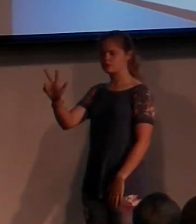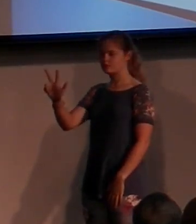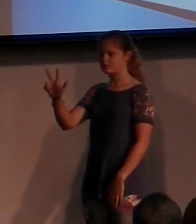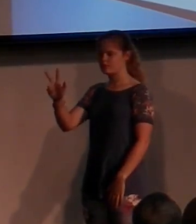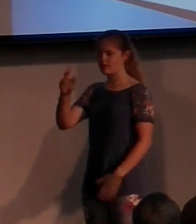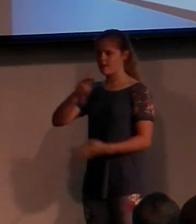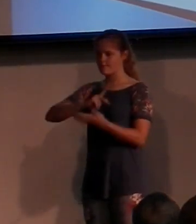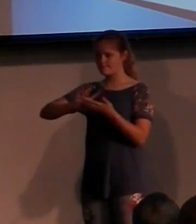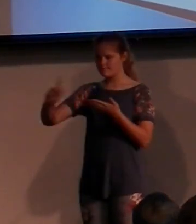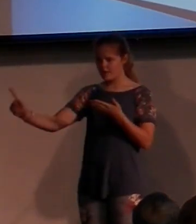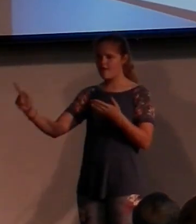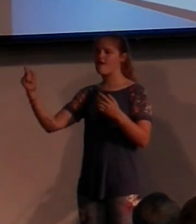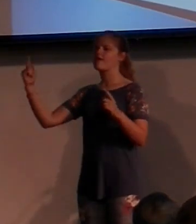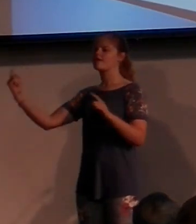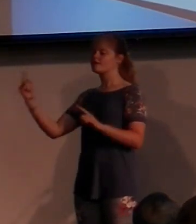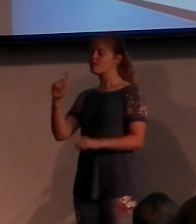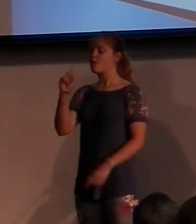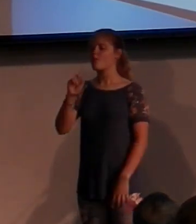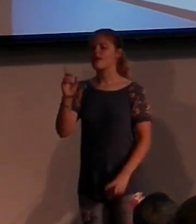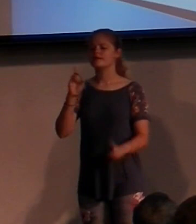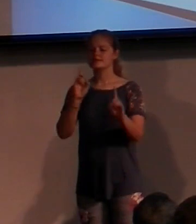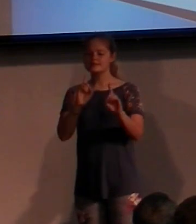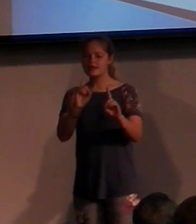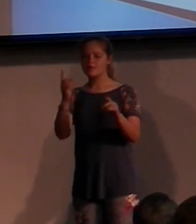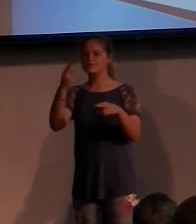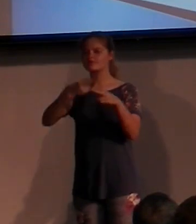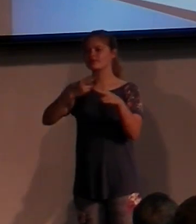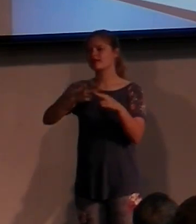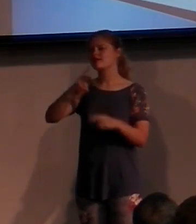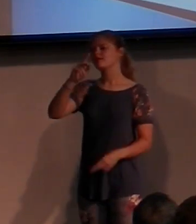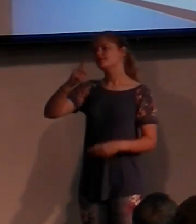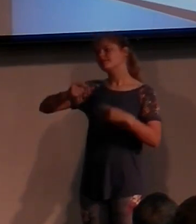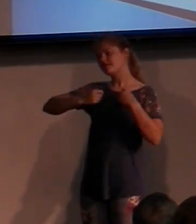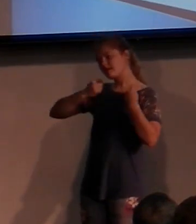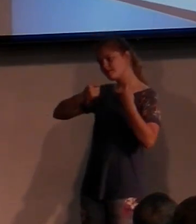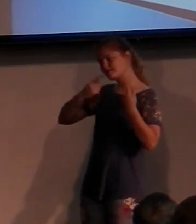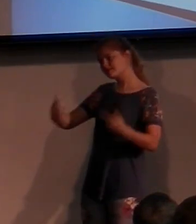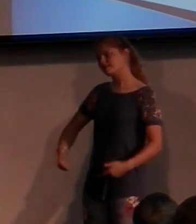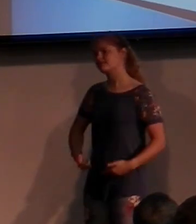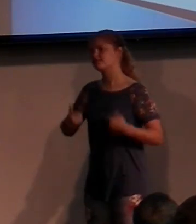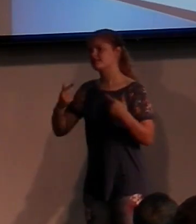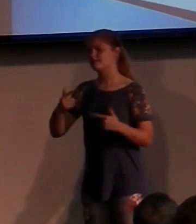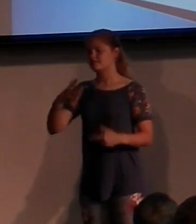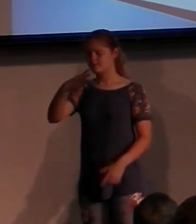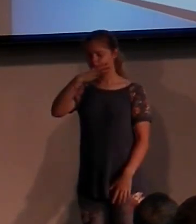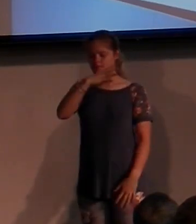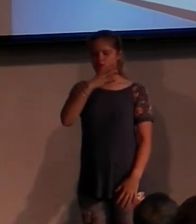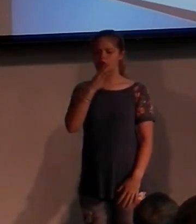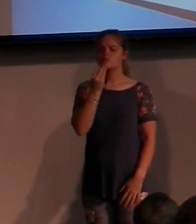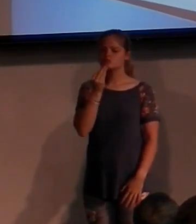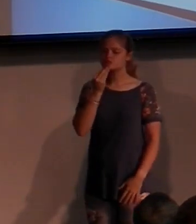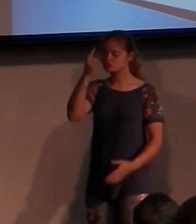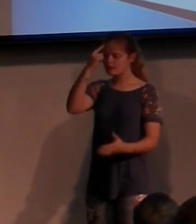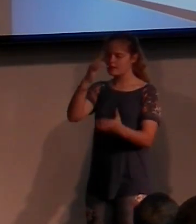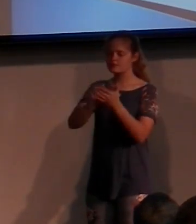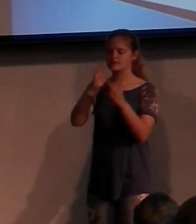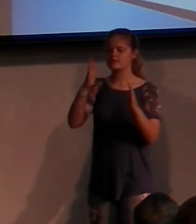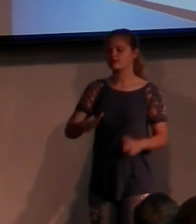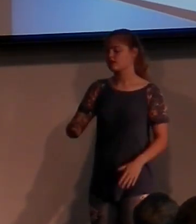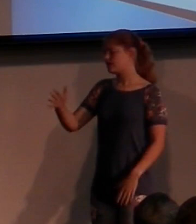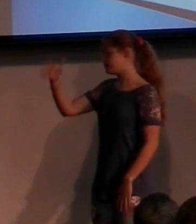to Lystra, where a disciple named Timothy lived, whose mother was a Jewess and a believer, whose father was a